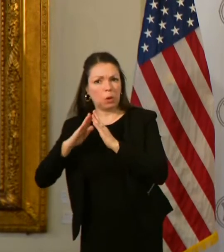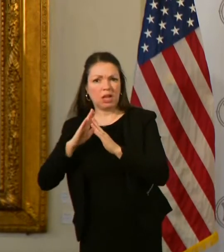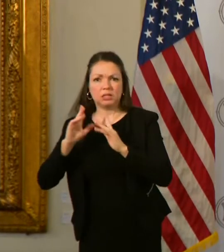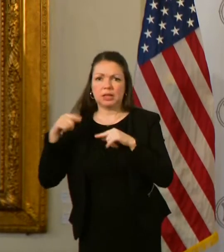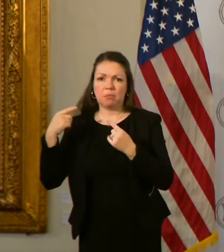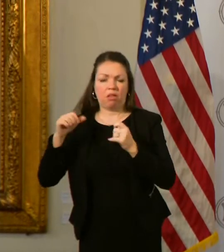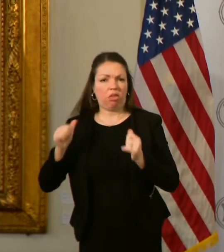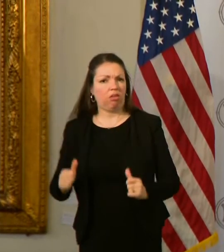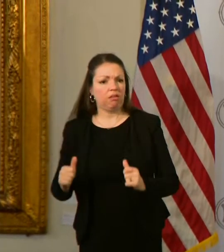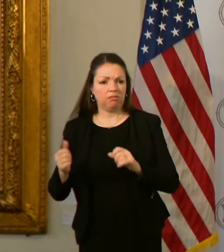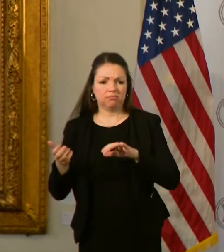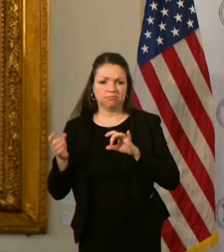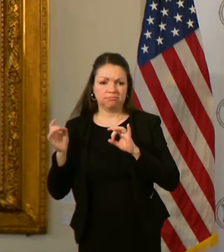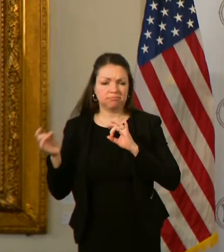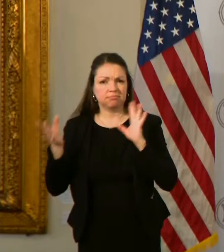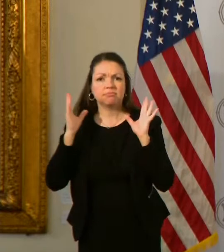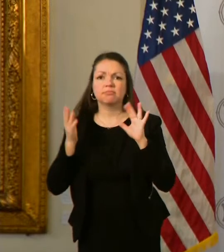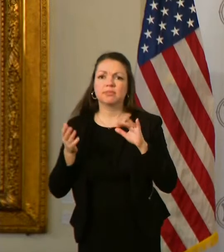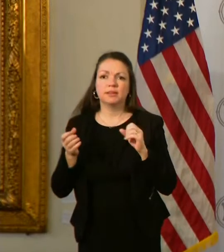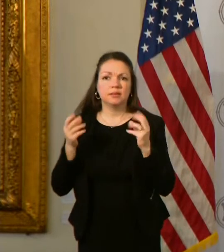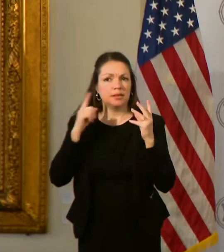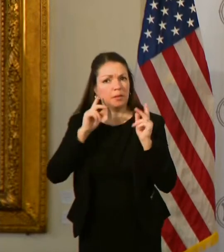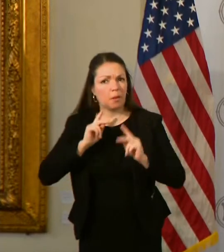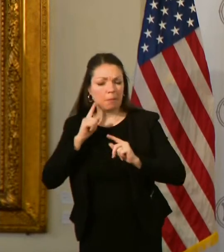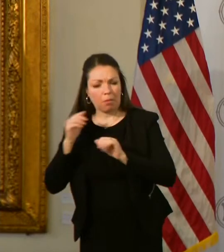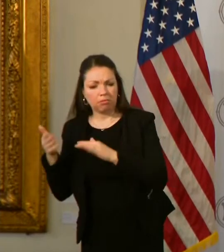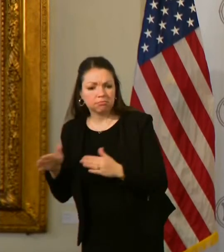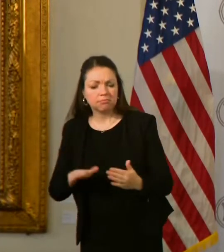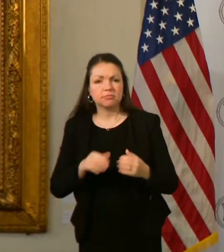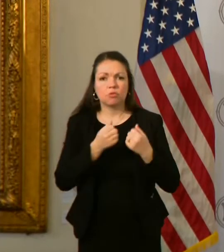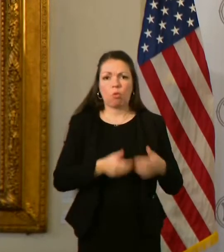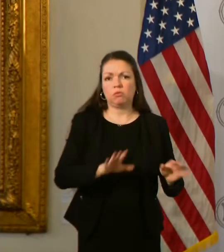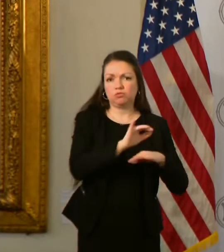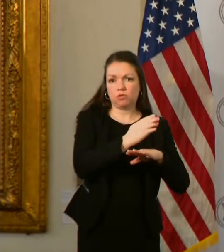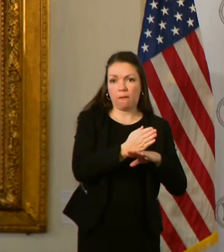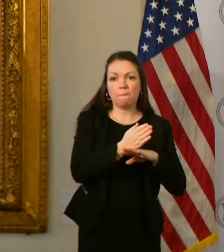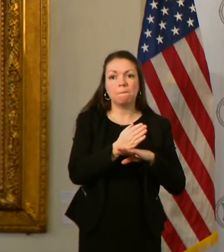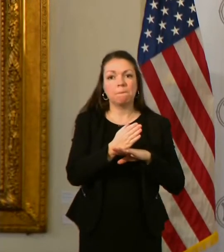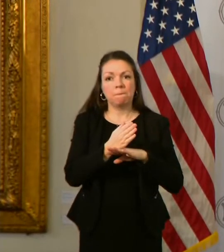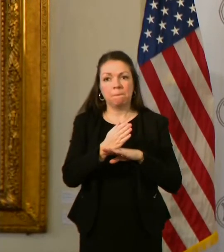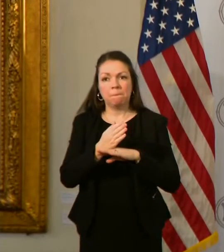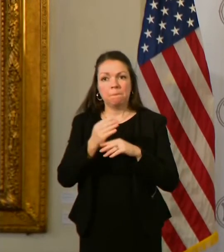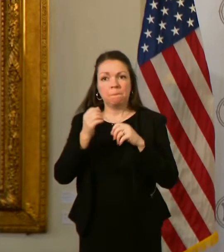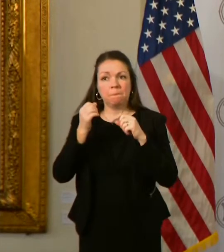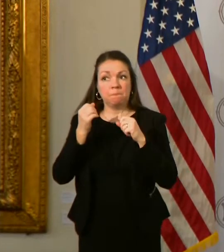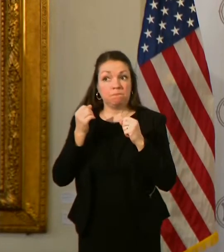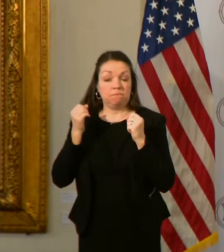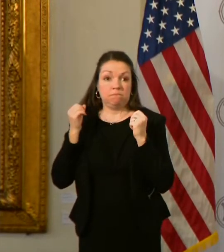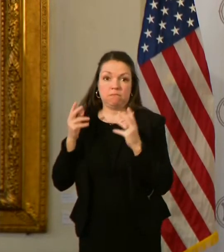life, those who have lost their jobs, the shutdown of much-needed social